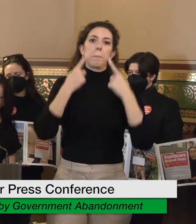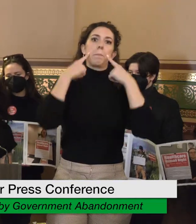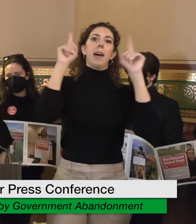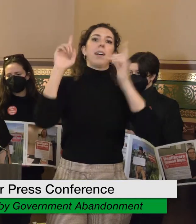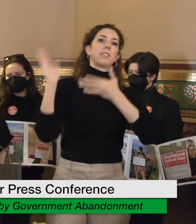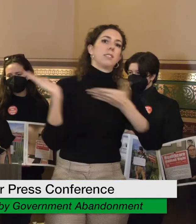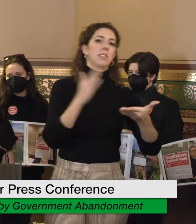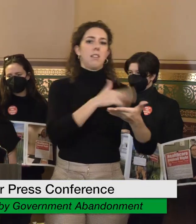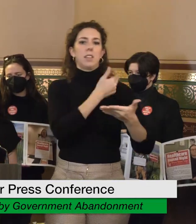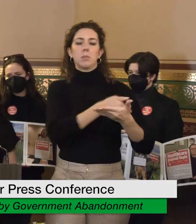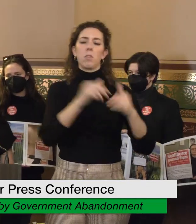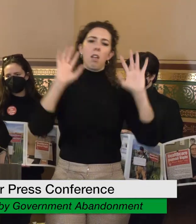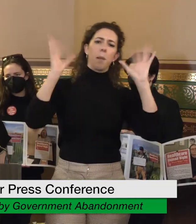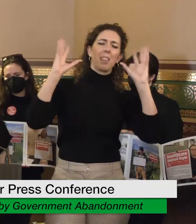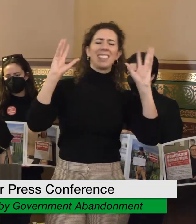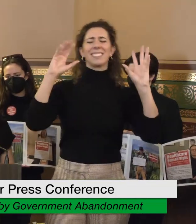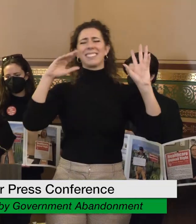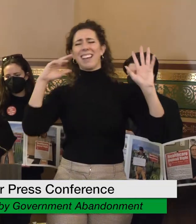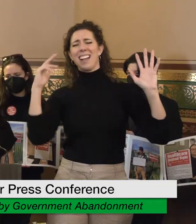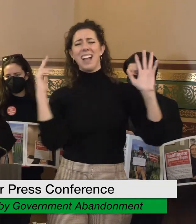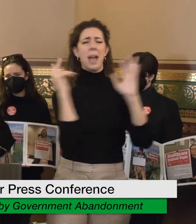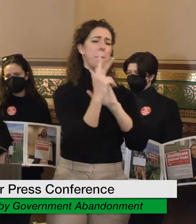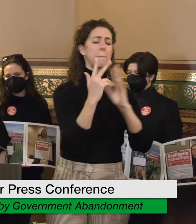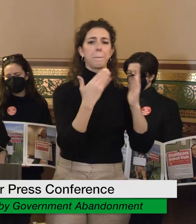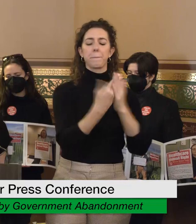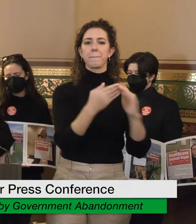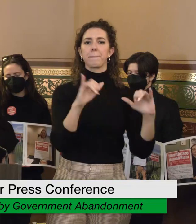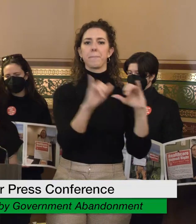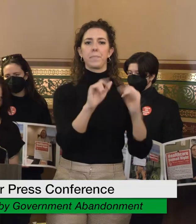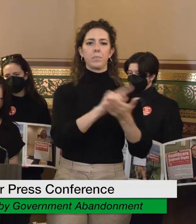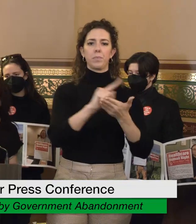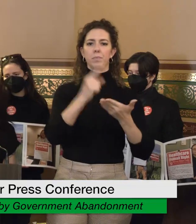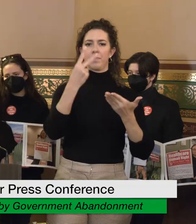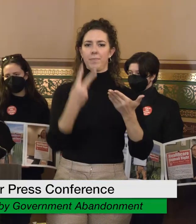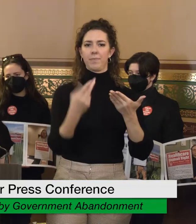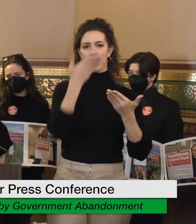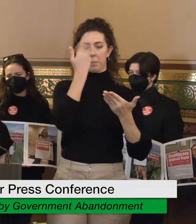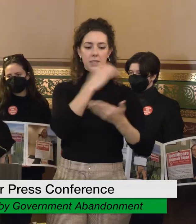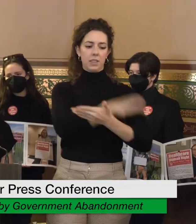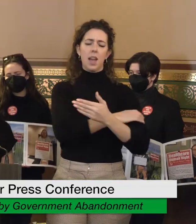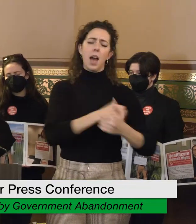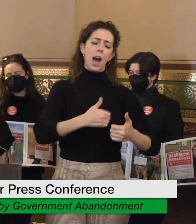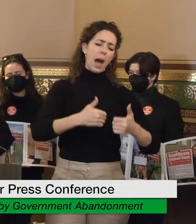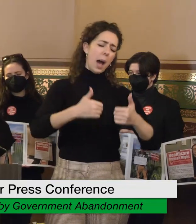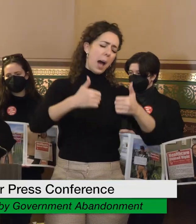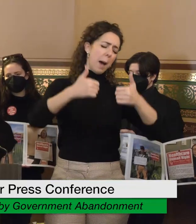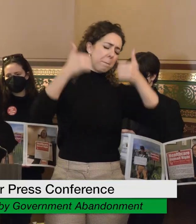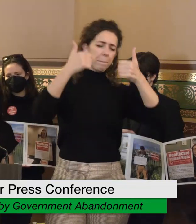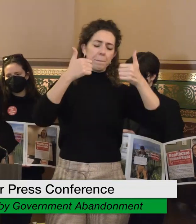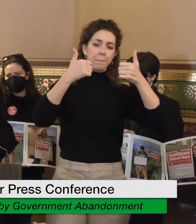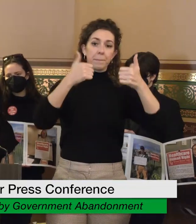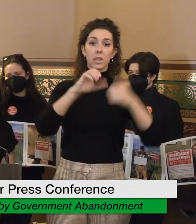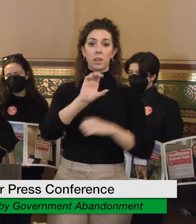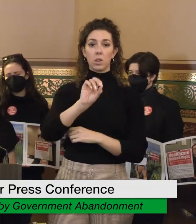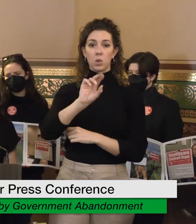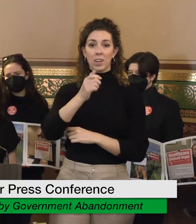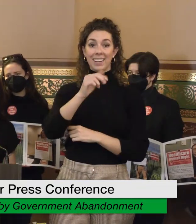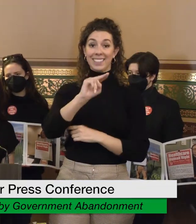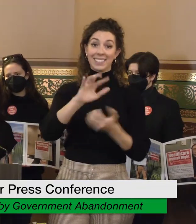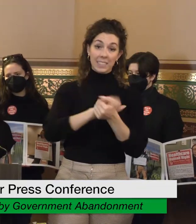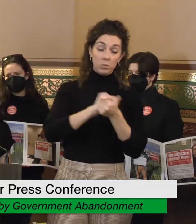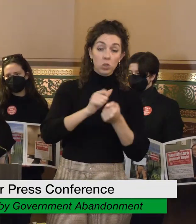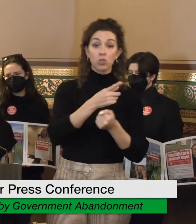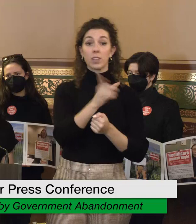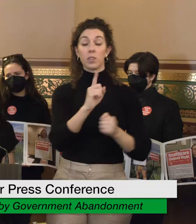hospital in an ambulance, and admitted, I was admitted for 1.5 weeks because they couldn't get my blood pressure down. I have organ damage, and they were concerned about